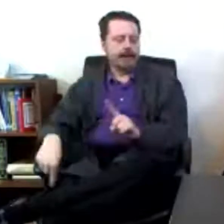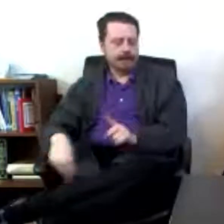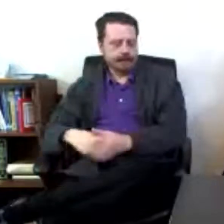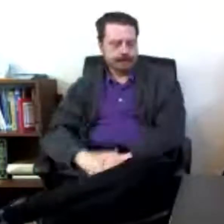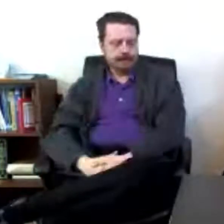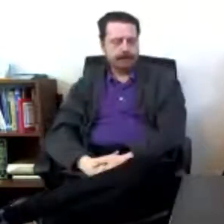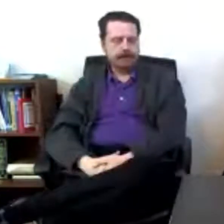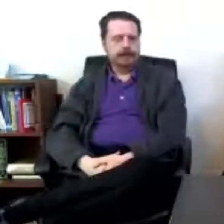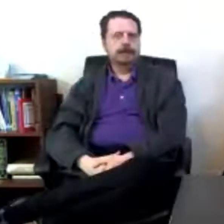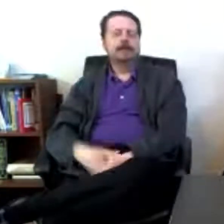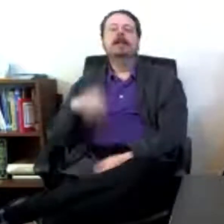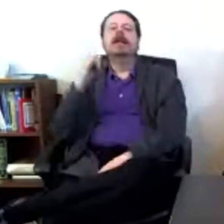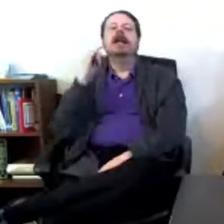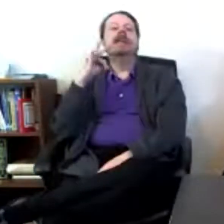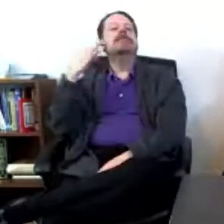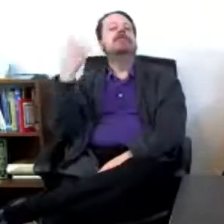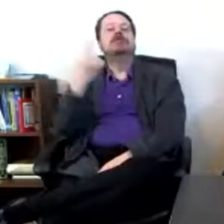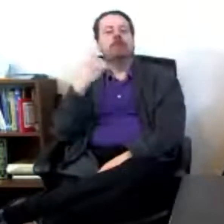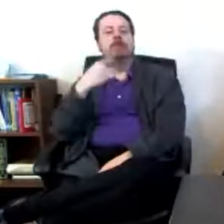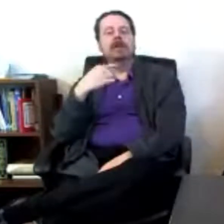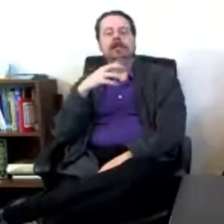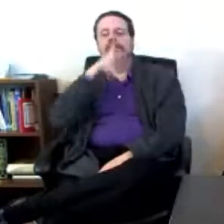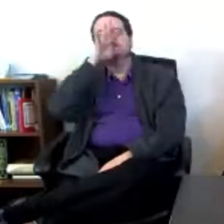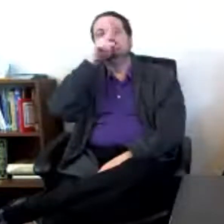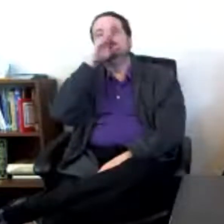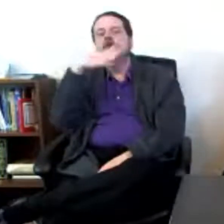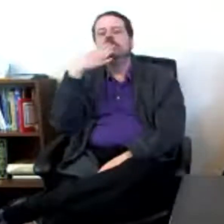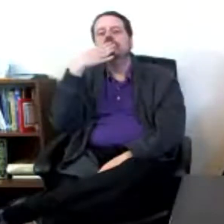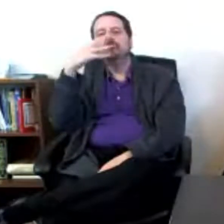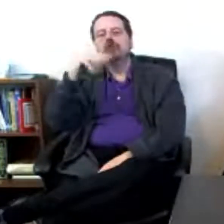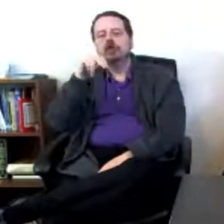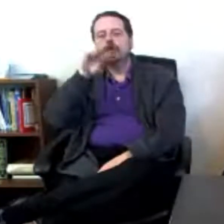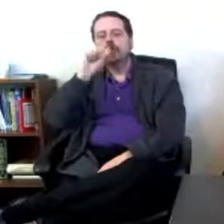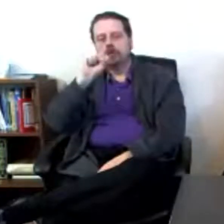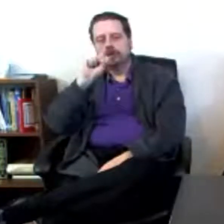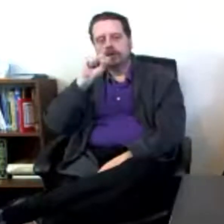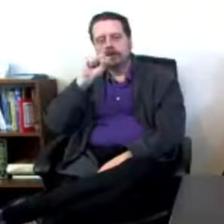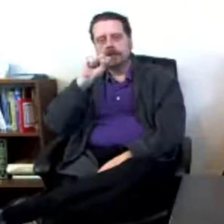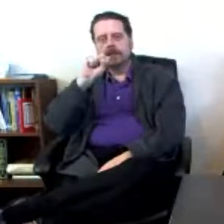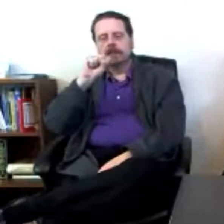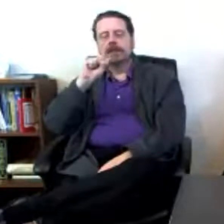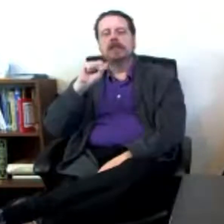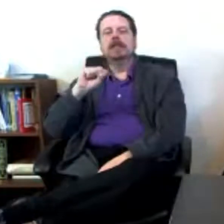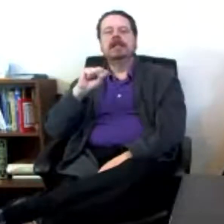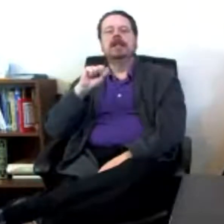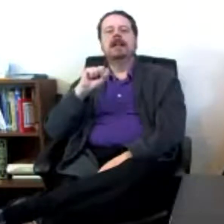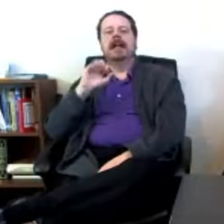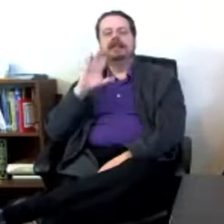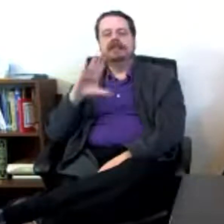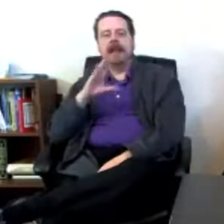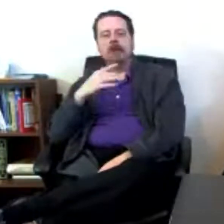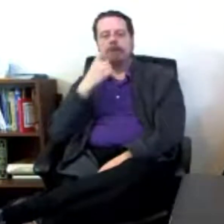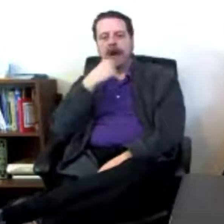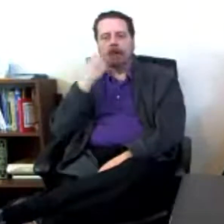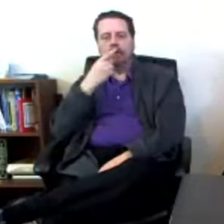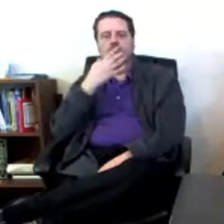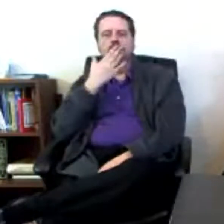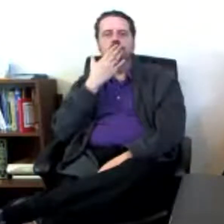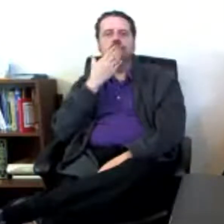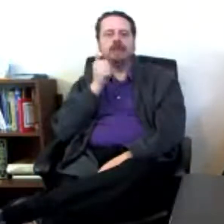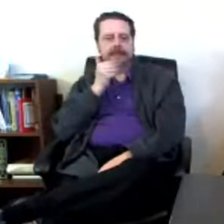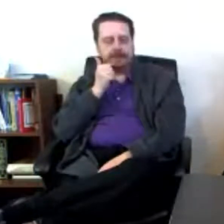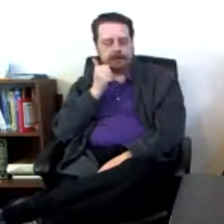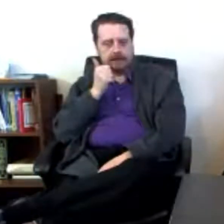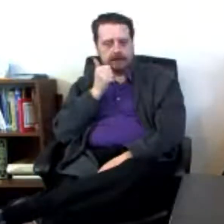If somebody speaks good and his mouth or her mouth is sweet,